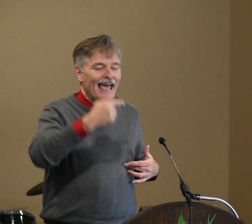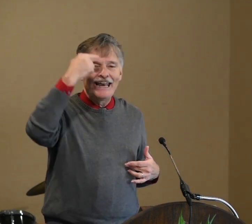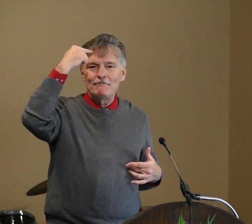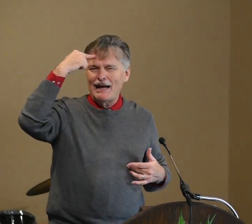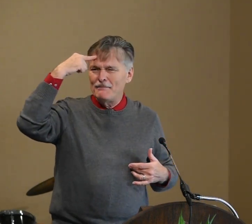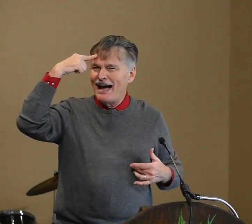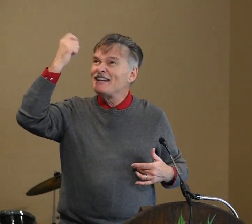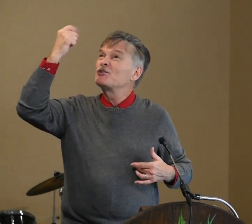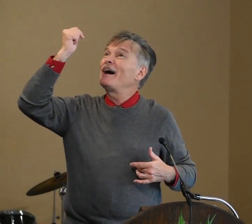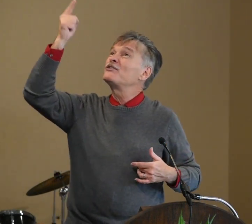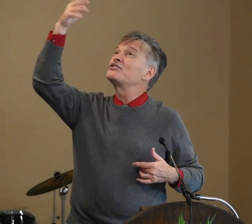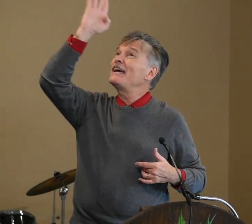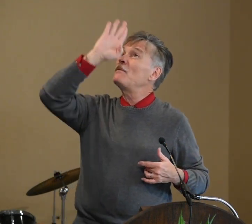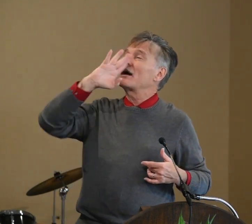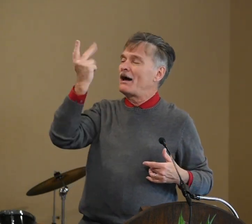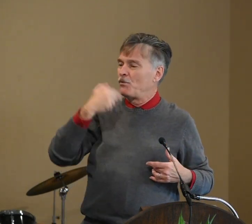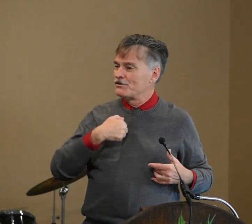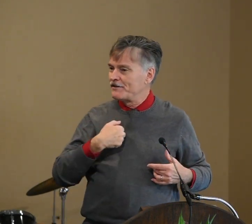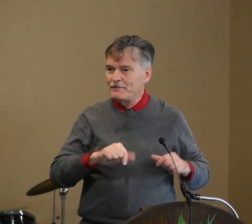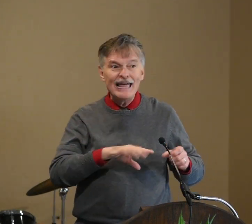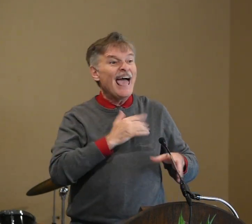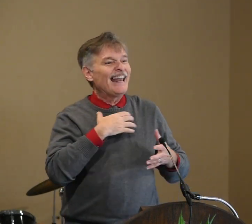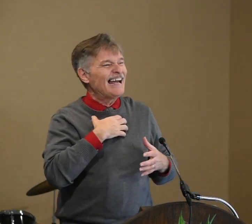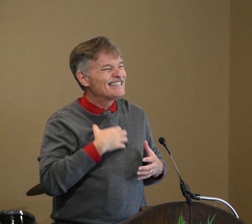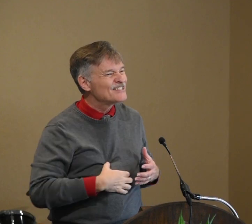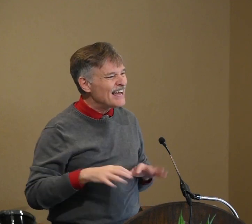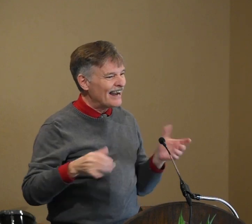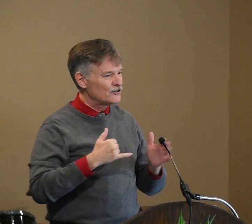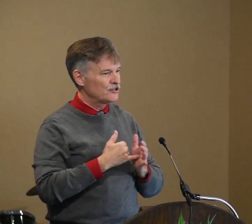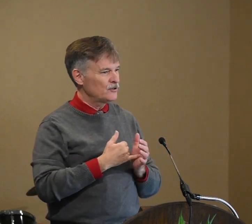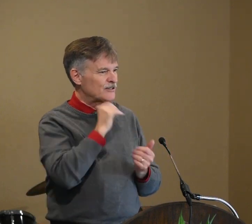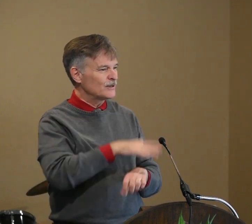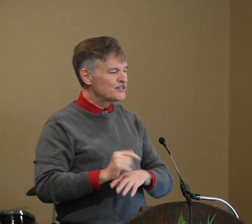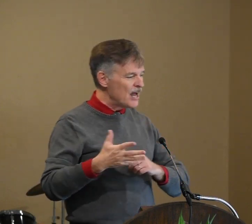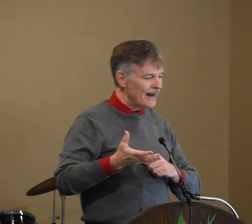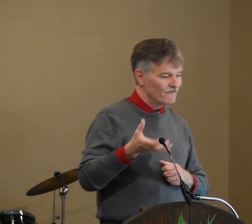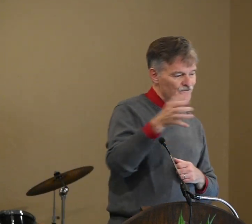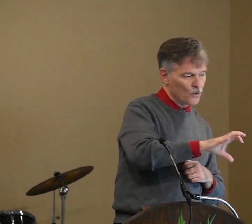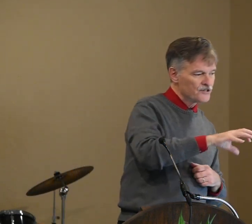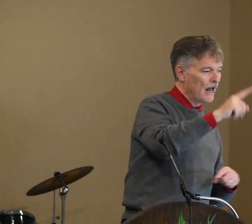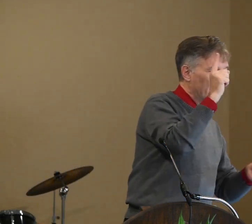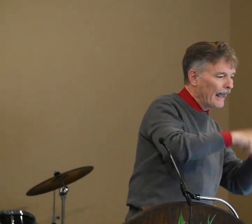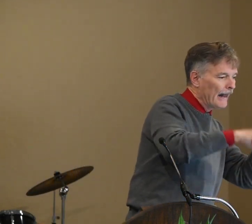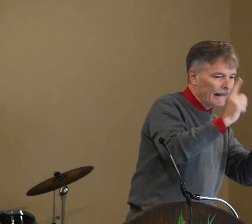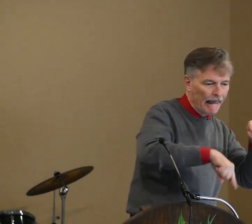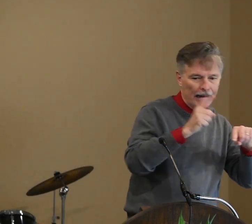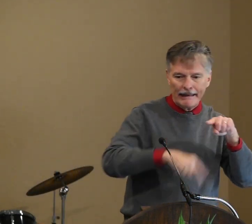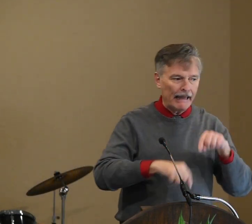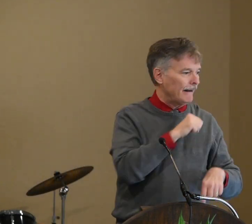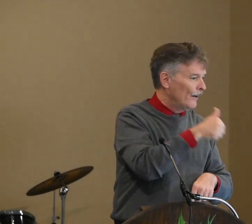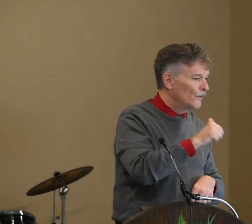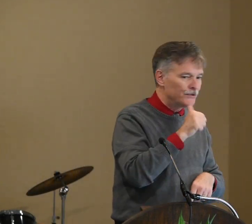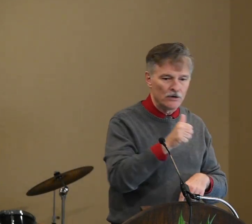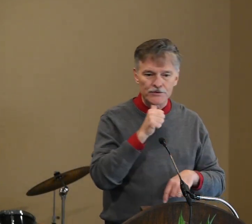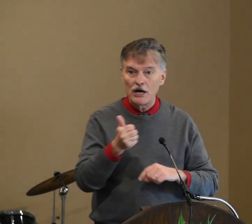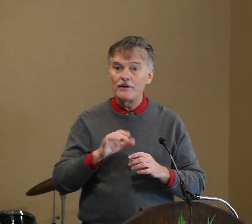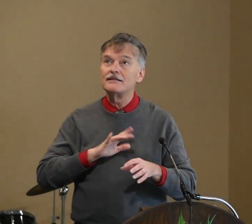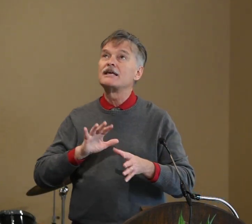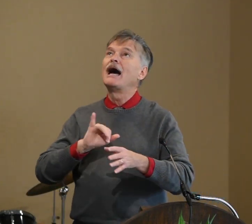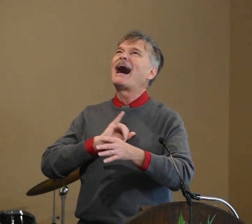and in my mind so I understand what God wants of me and I desire to do it. So it's not a forced can't, don't. It's